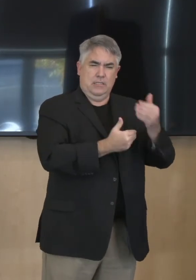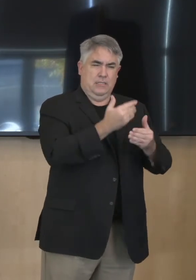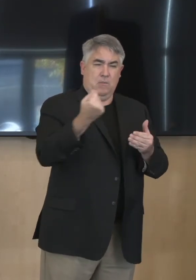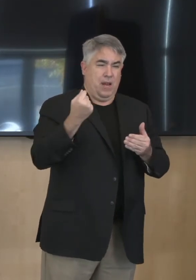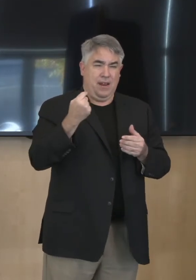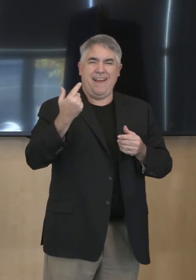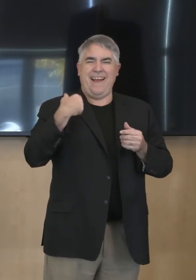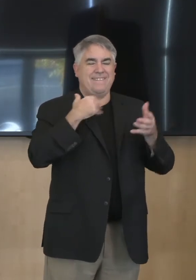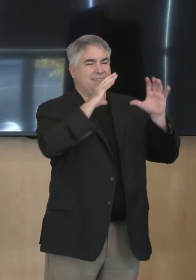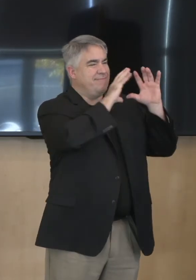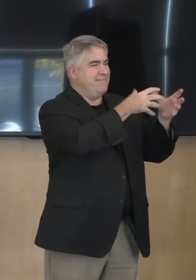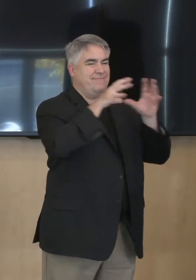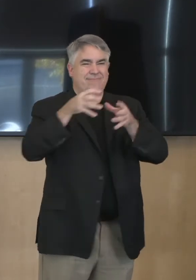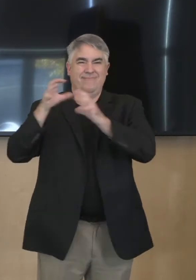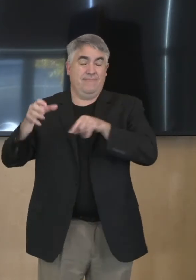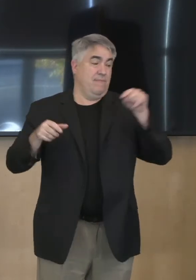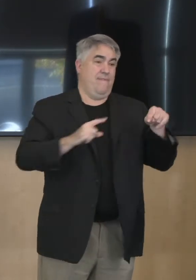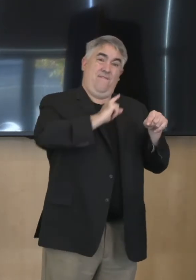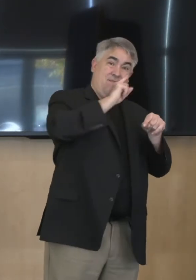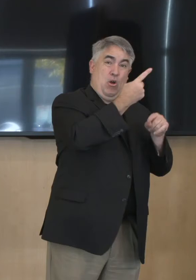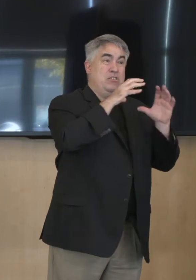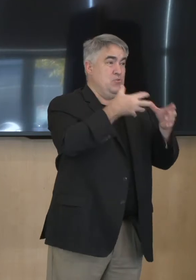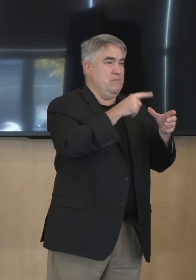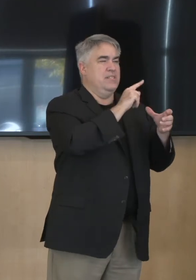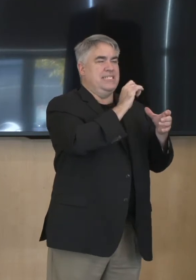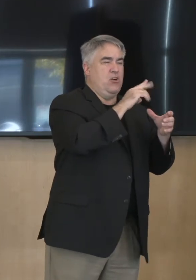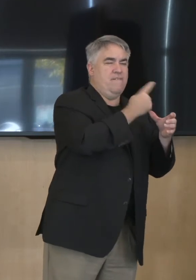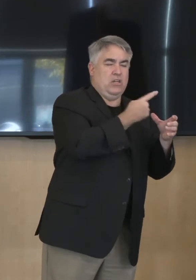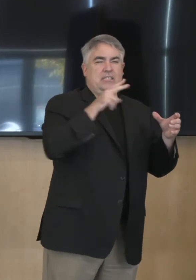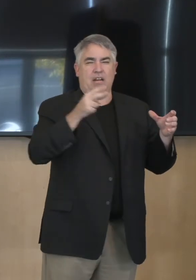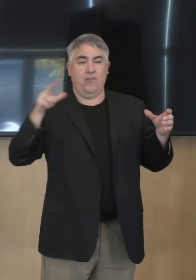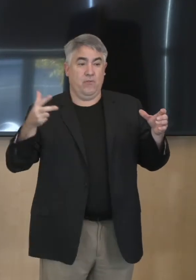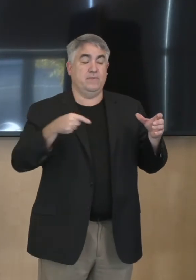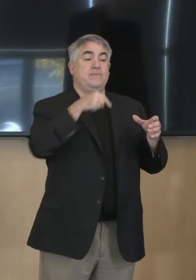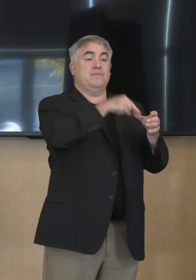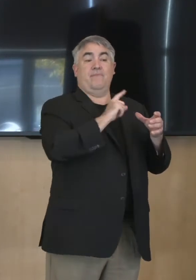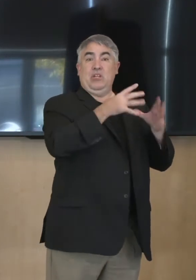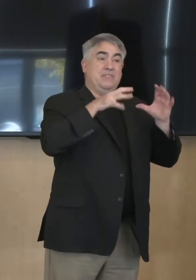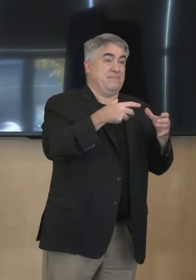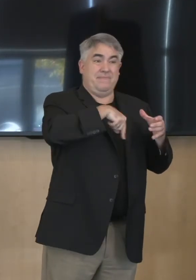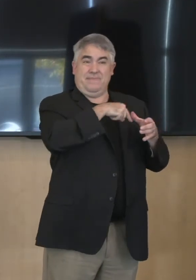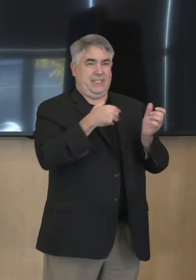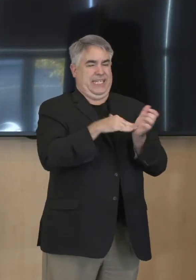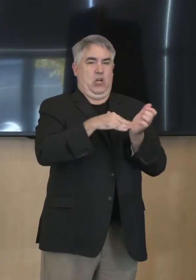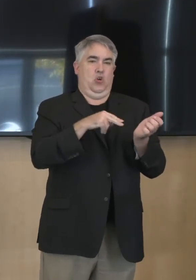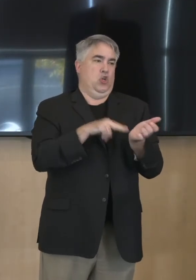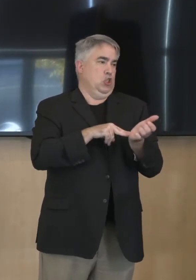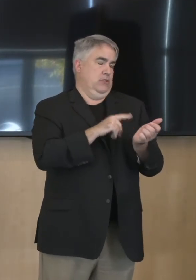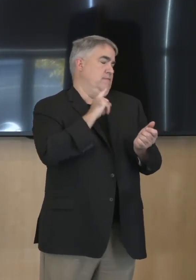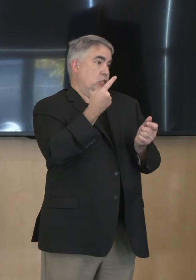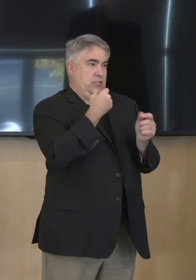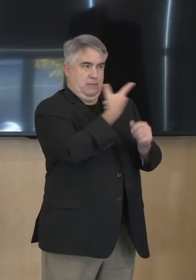the tiers and where we are in the state of California and in San Diego County. Healthcare providers are getting vaccines direct. The Department